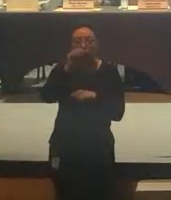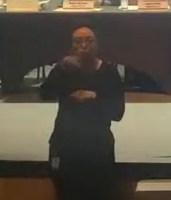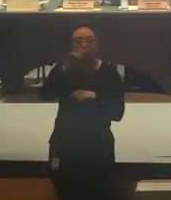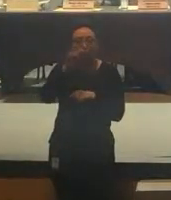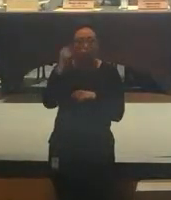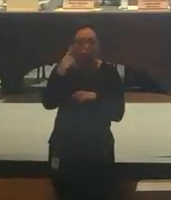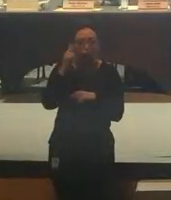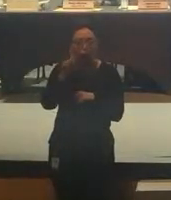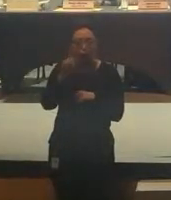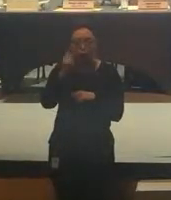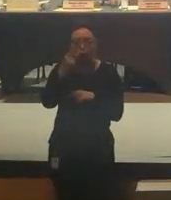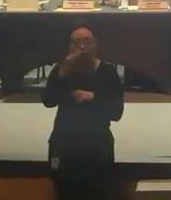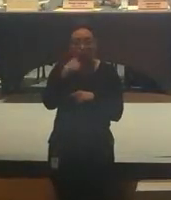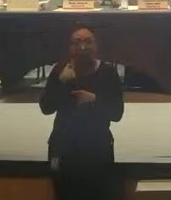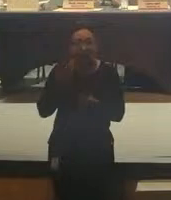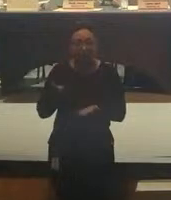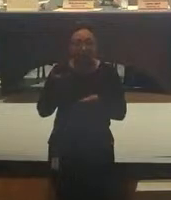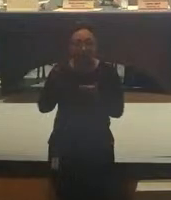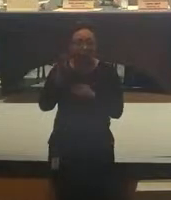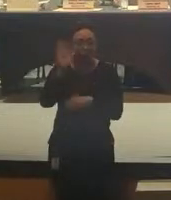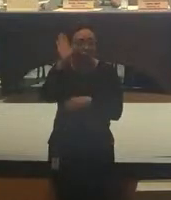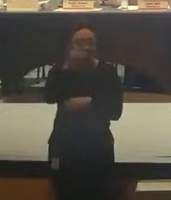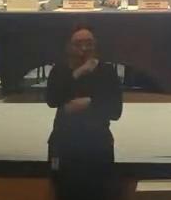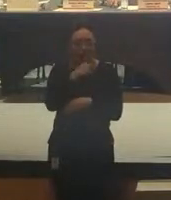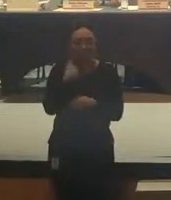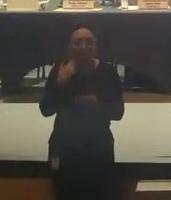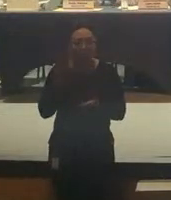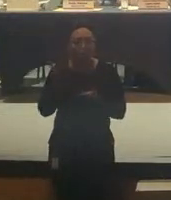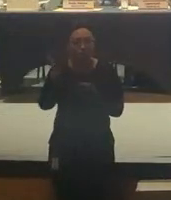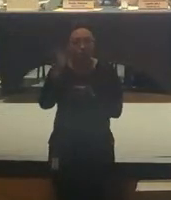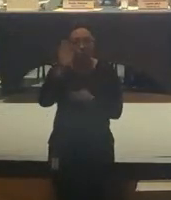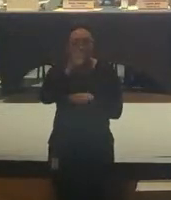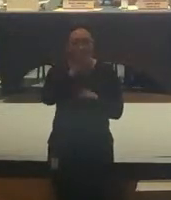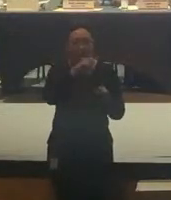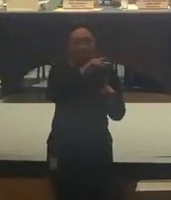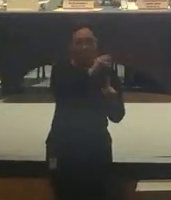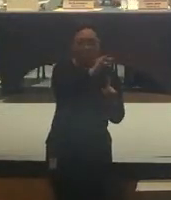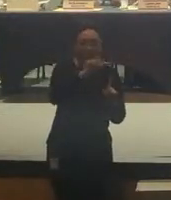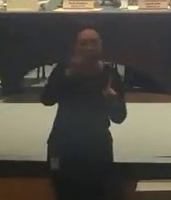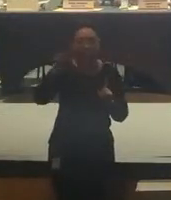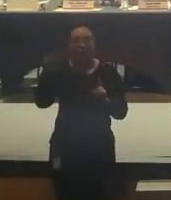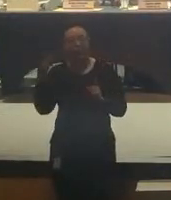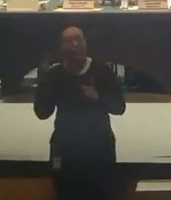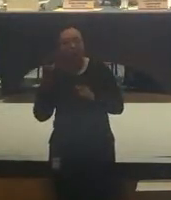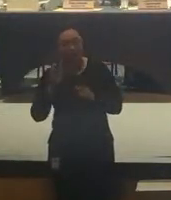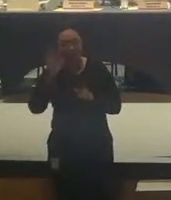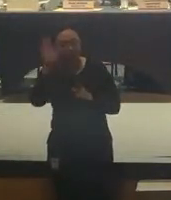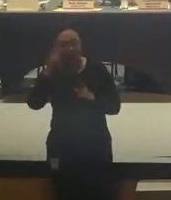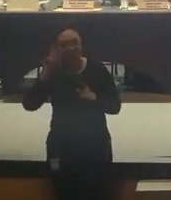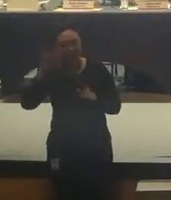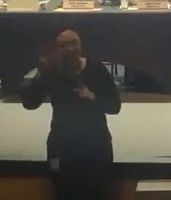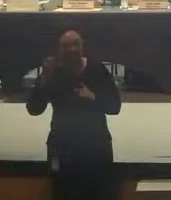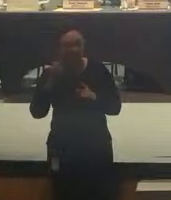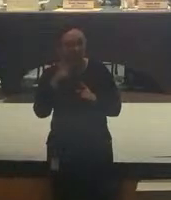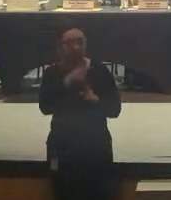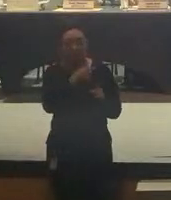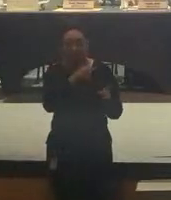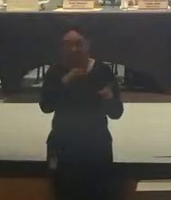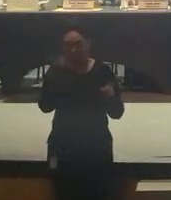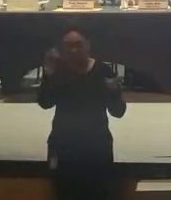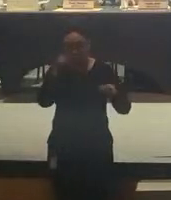motion? Second. We have a motion by Matt and a second by Dave. All in favor?